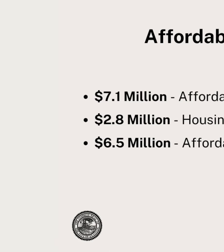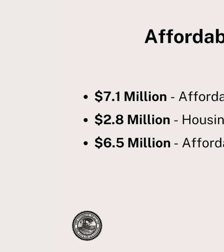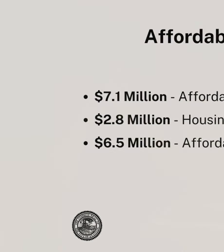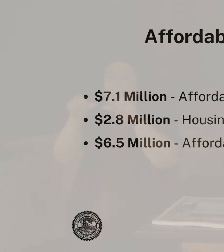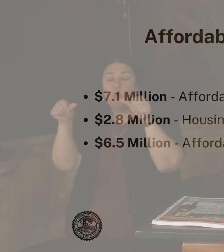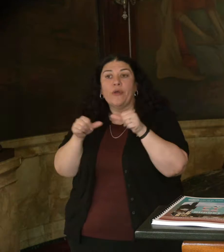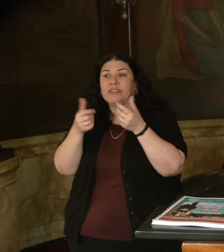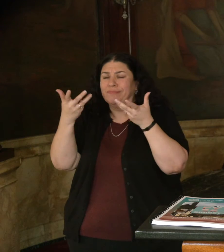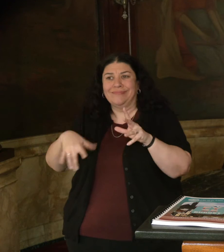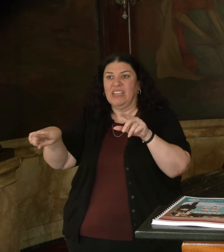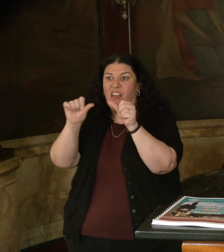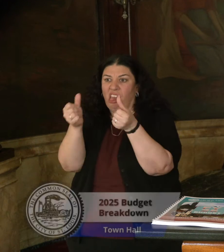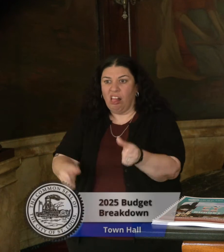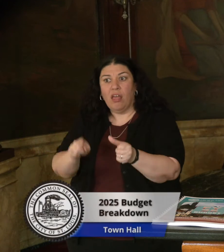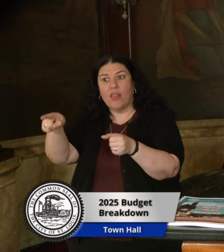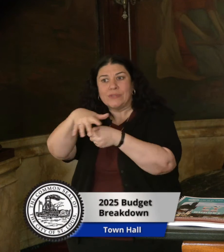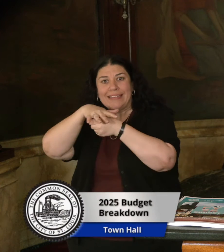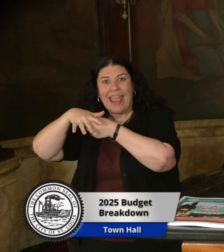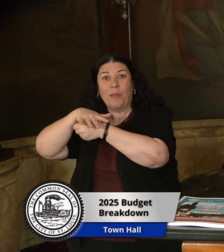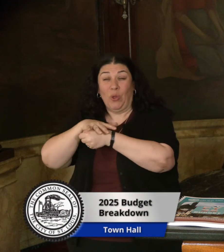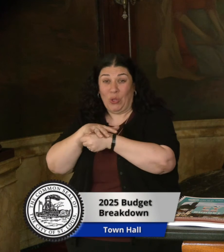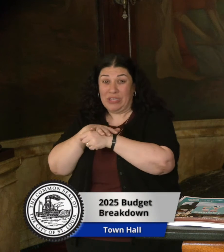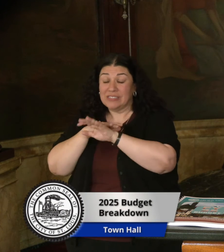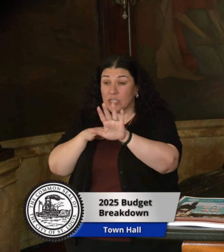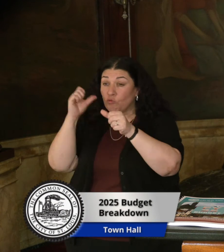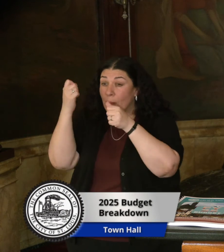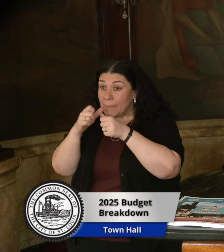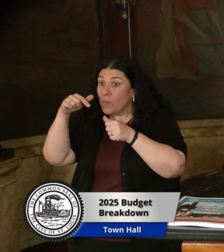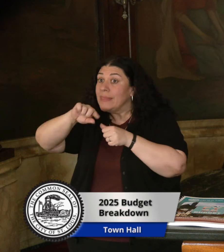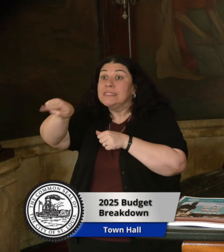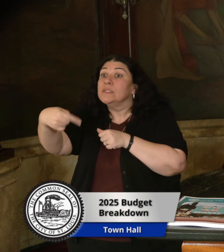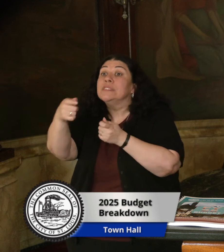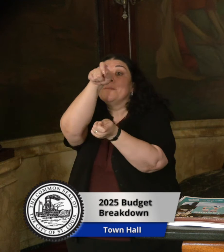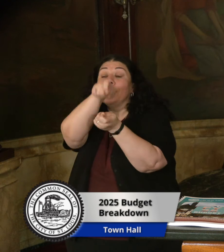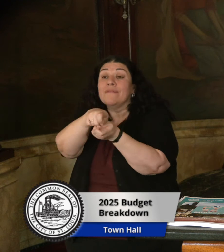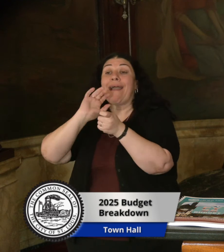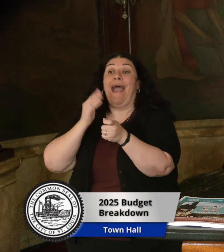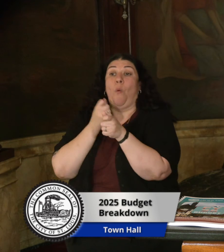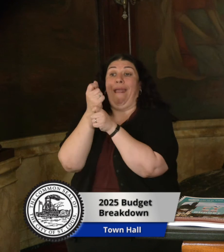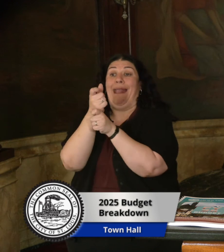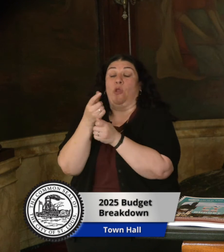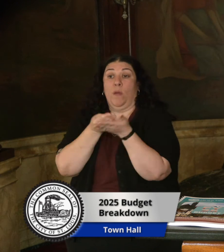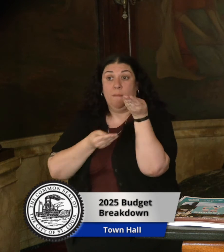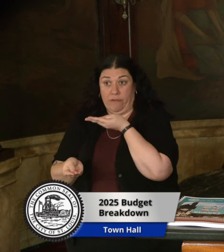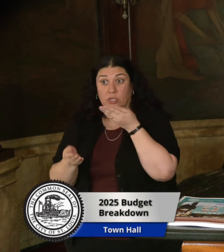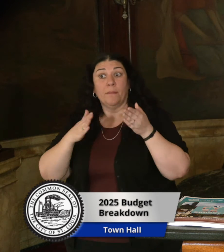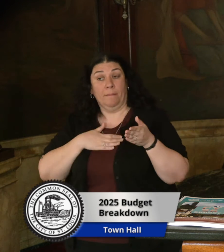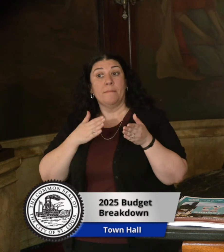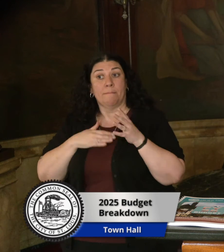from deterioration. Remember, this is only what's in our annual budget. My administration continues to